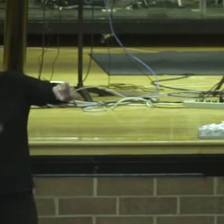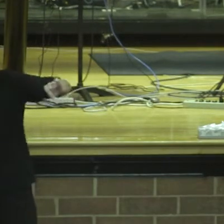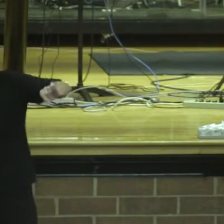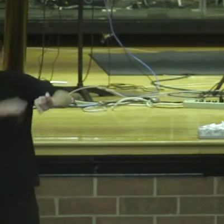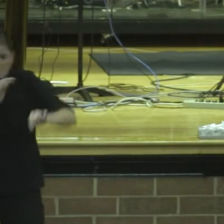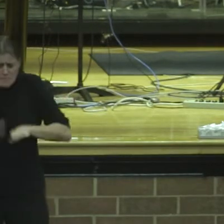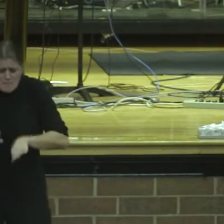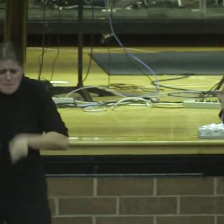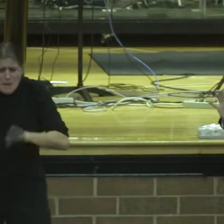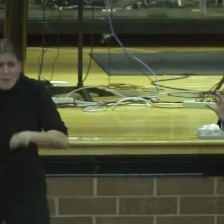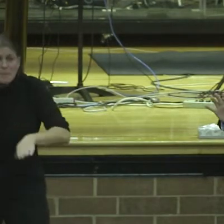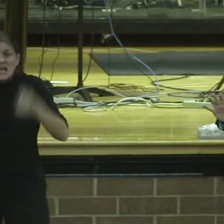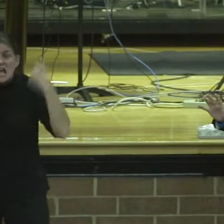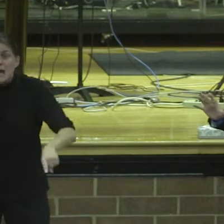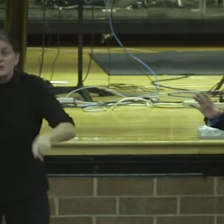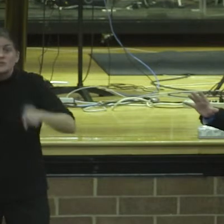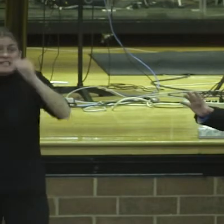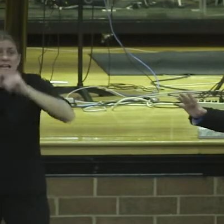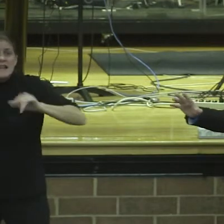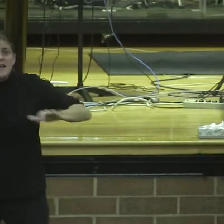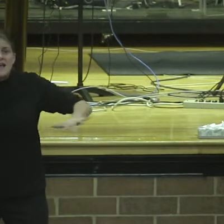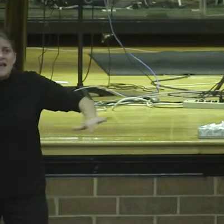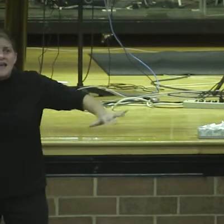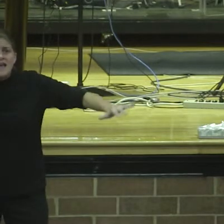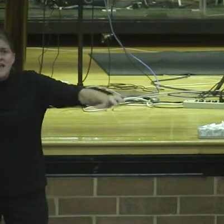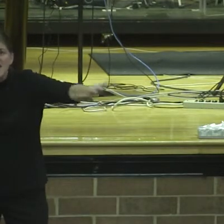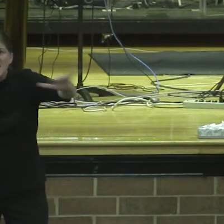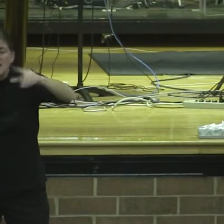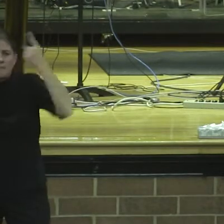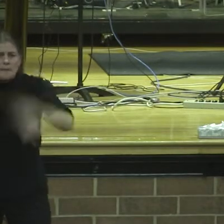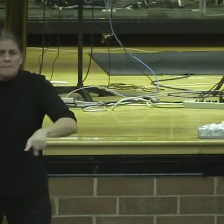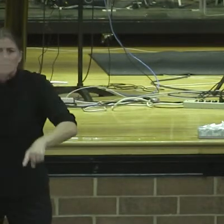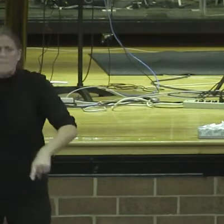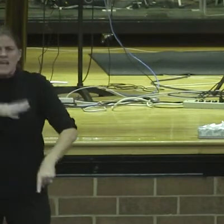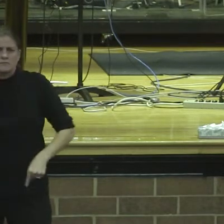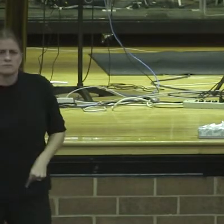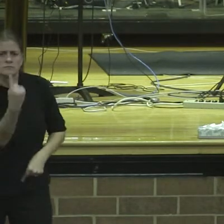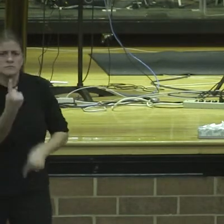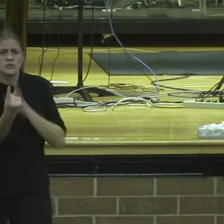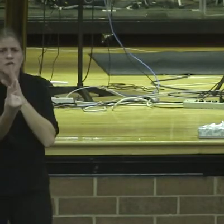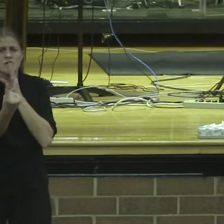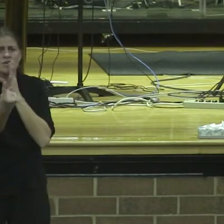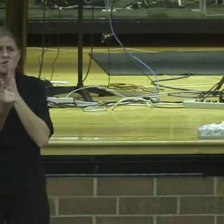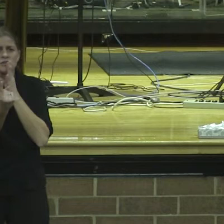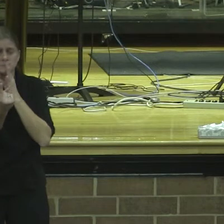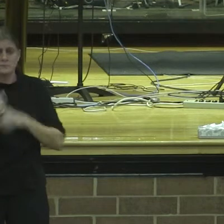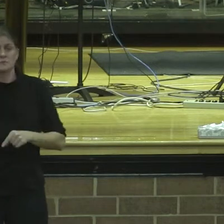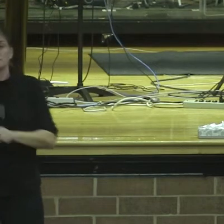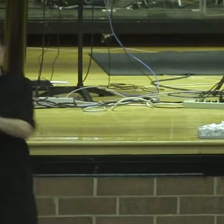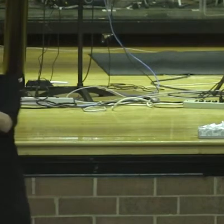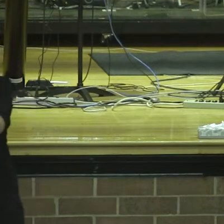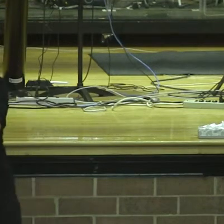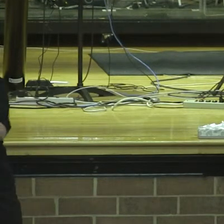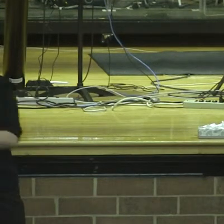little bit. Suddenly you see a kingdom. And then bang, flash to a man talking. In the month of Chislev, in